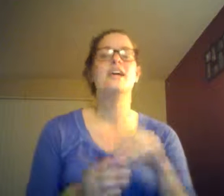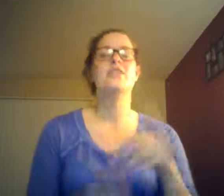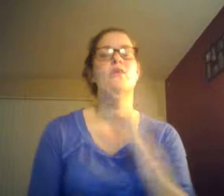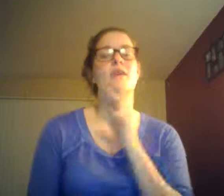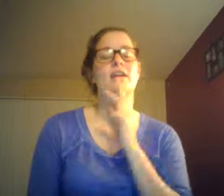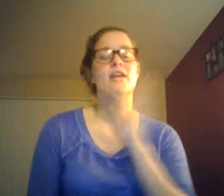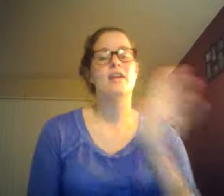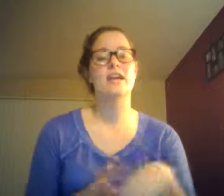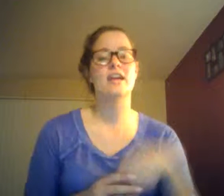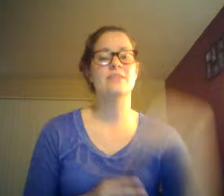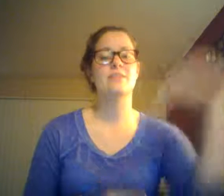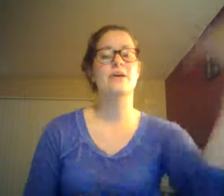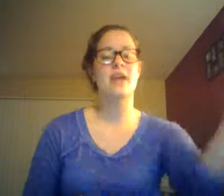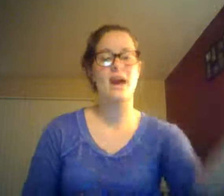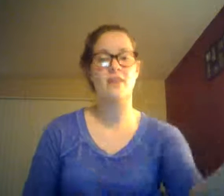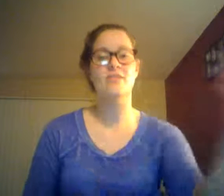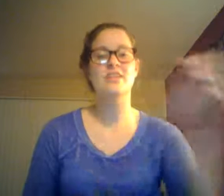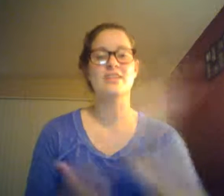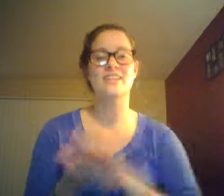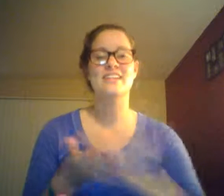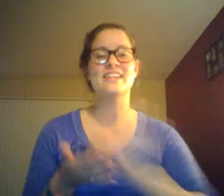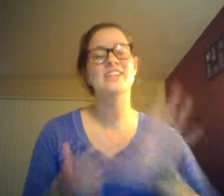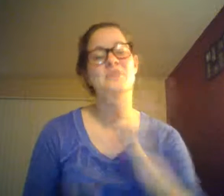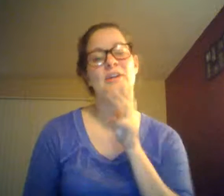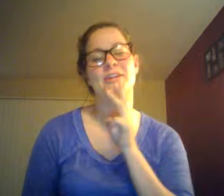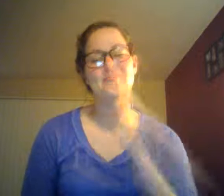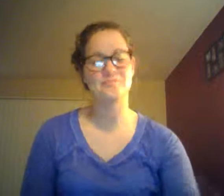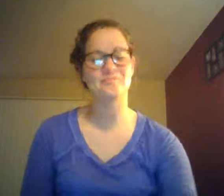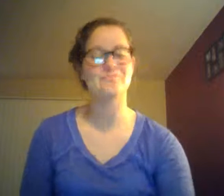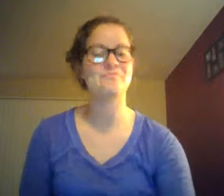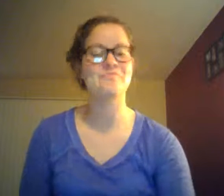in the water and put out clean water.